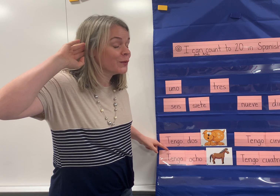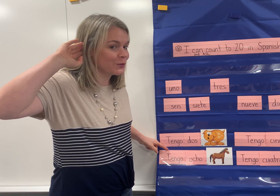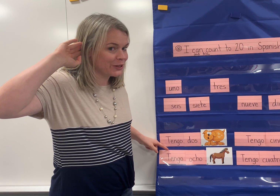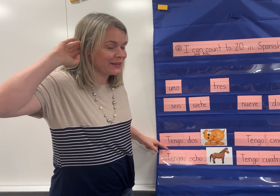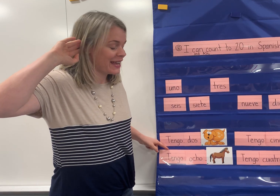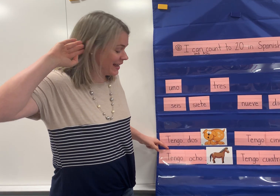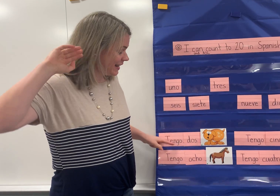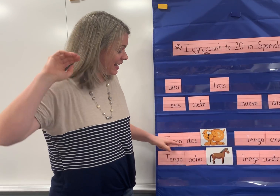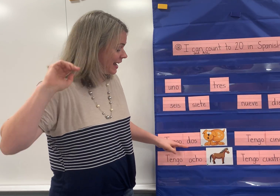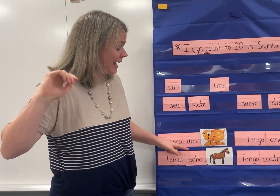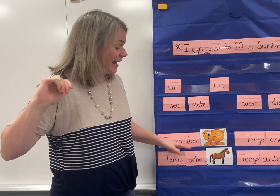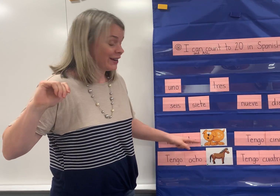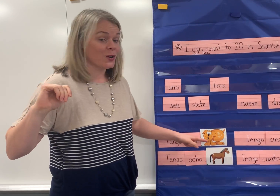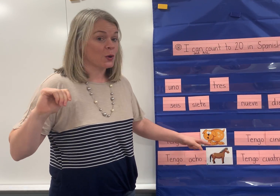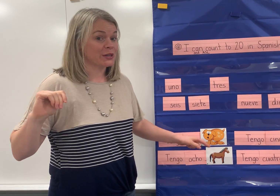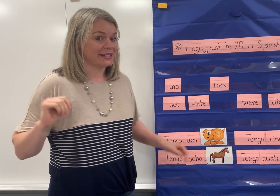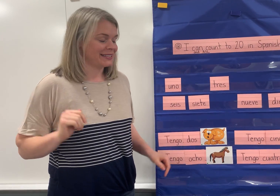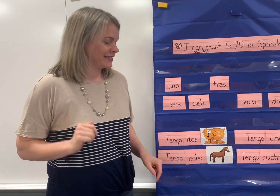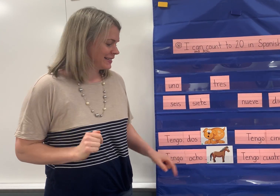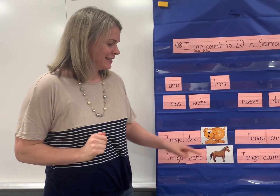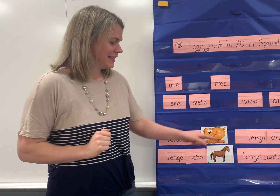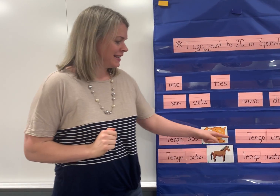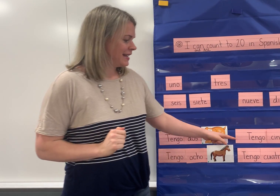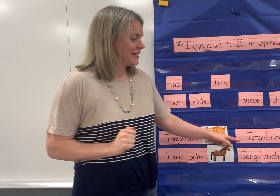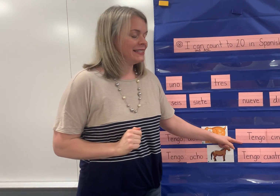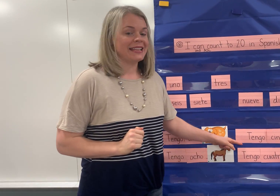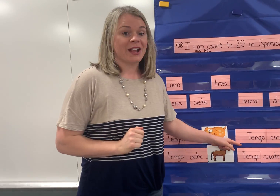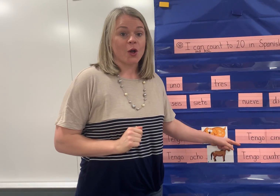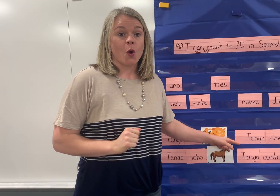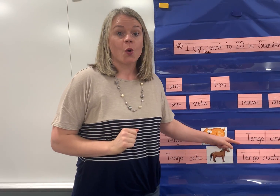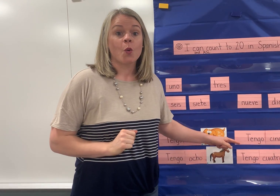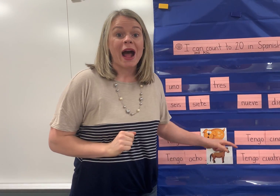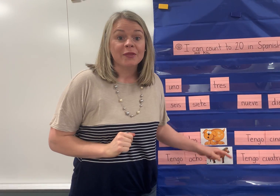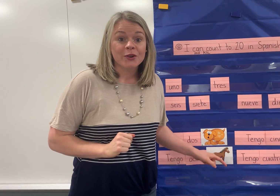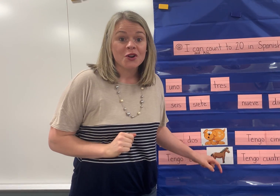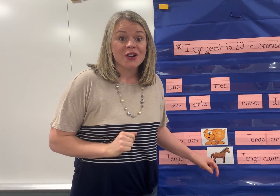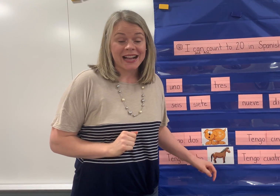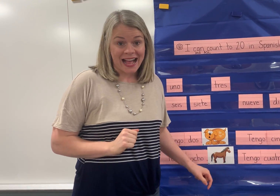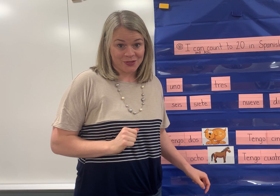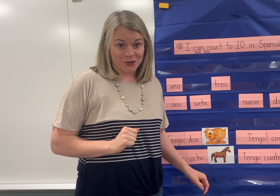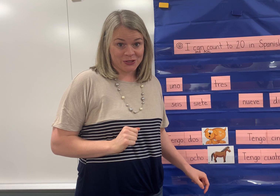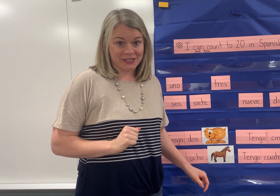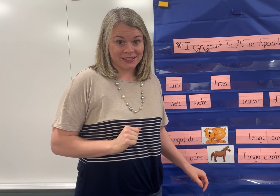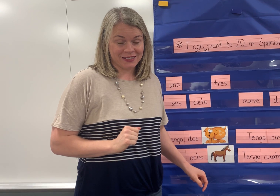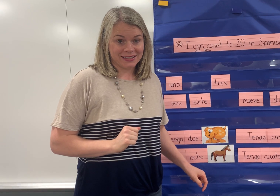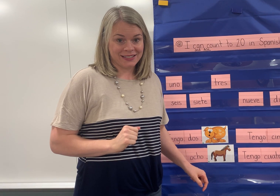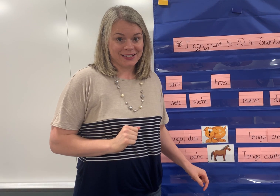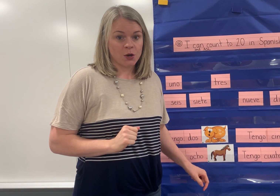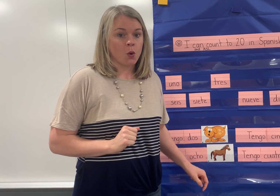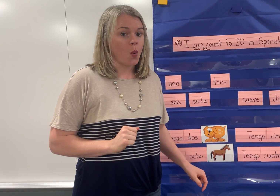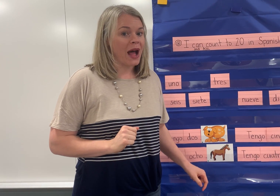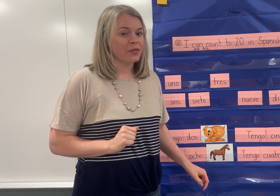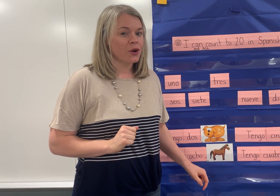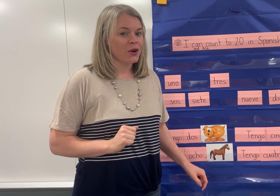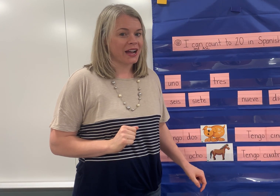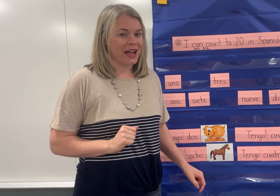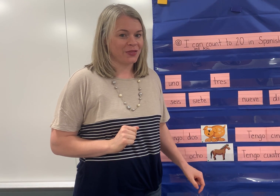Muy bien. 8 horses. Tengo 4 gatos. 4